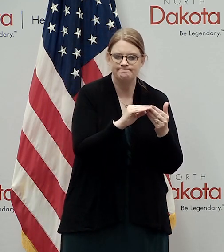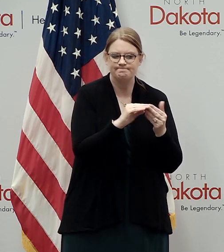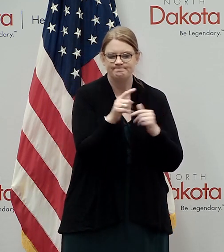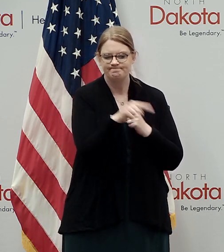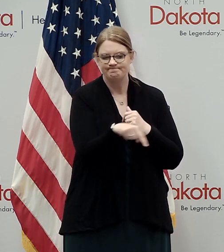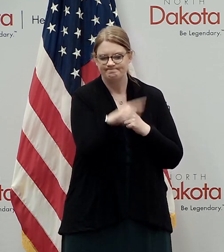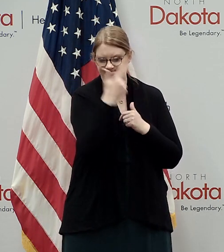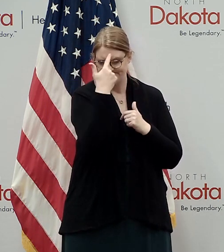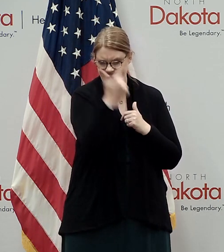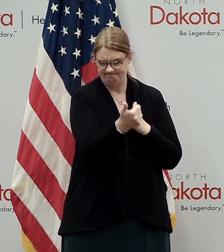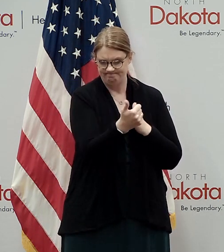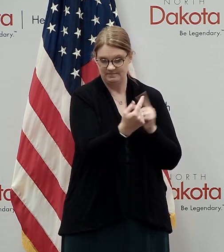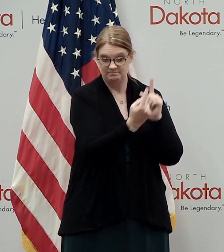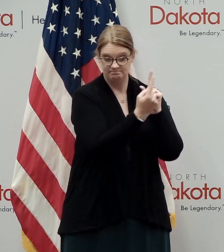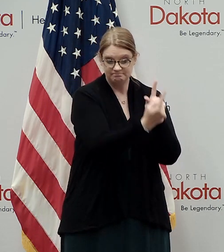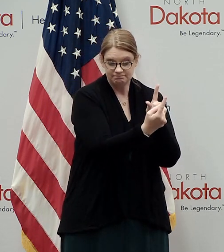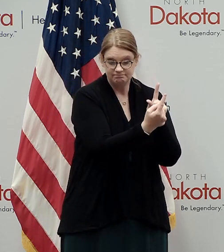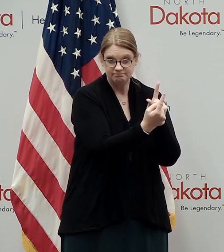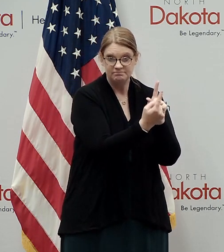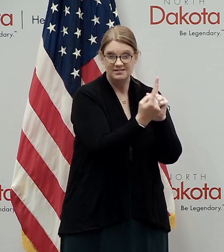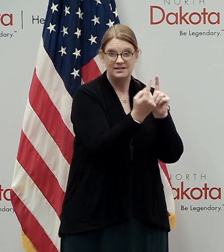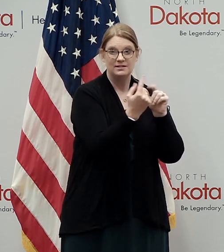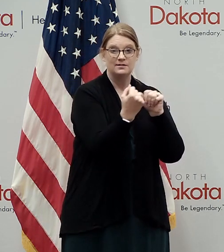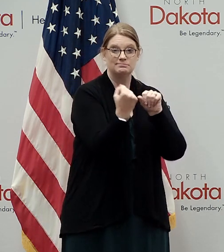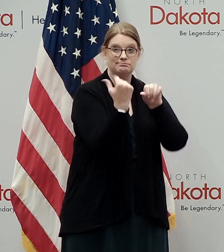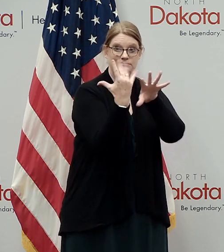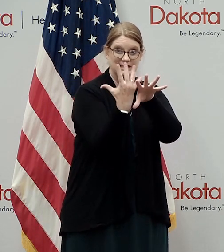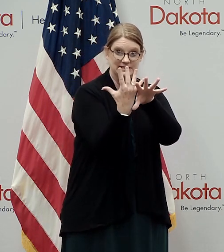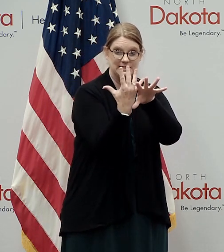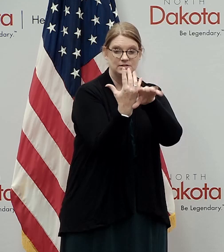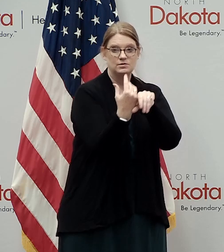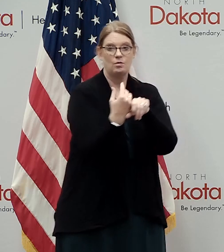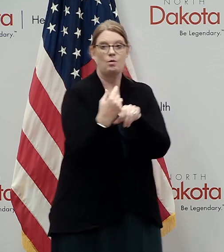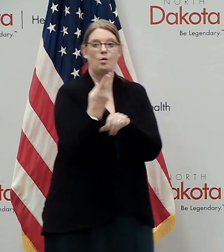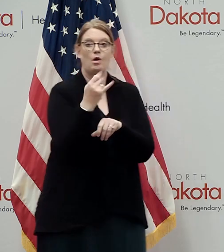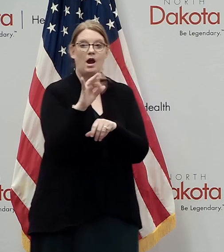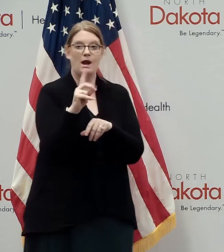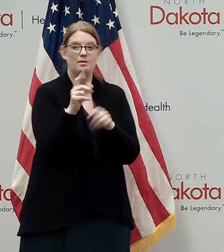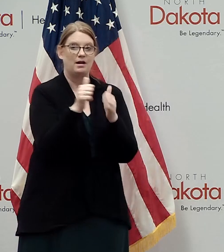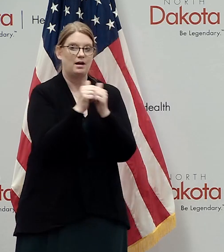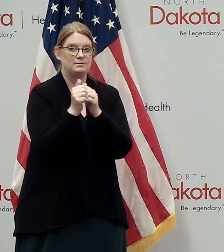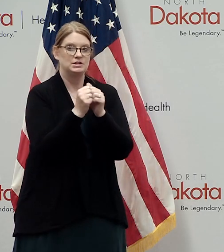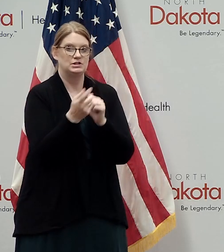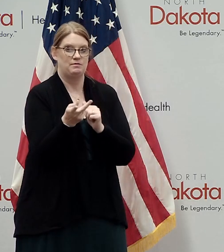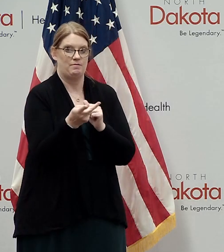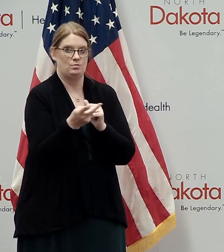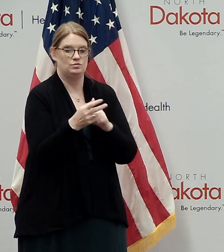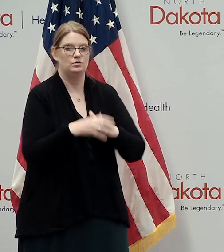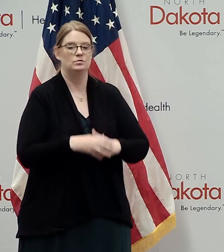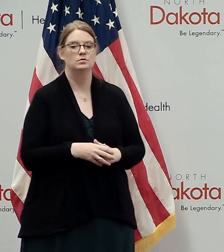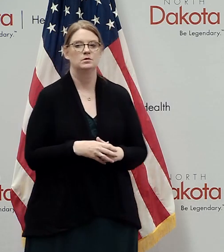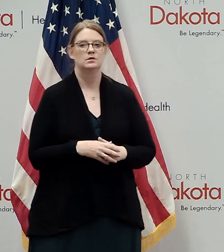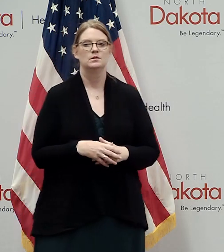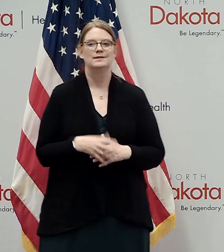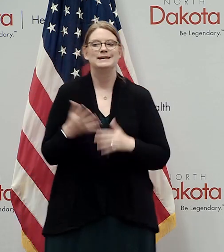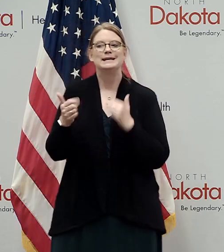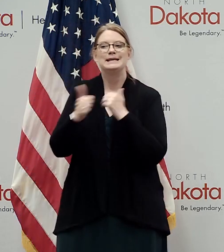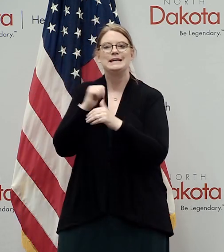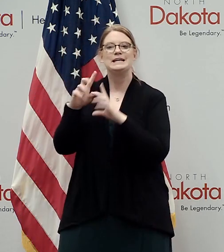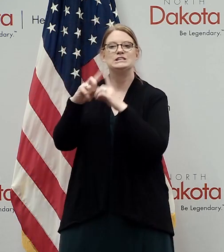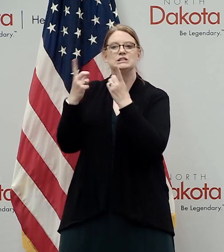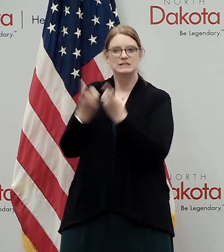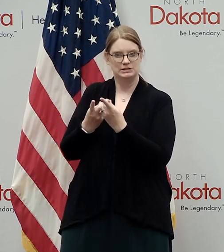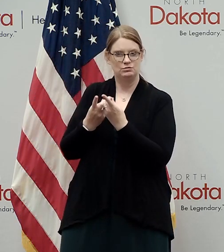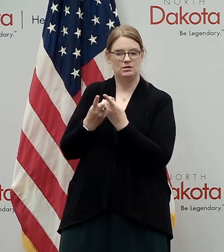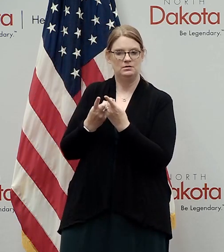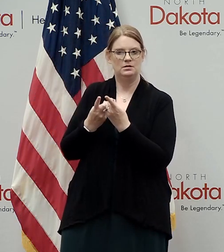face-to-face, done by distance learning, or a hybrid of the two. Each district must